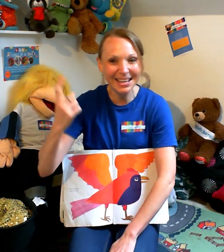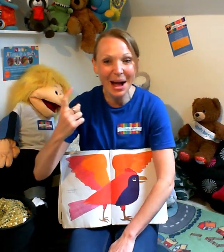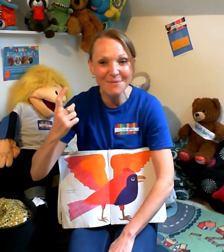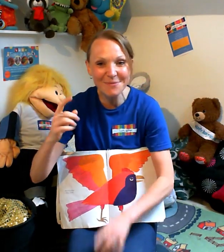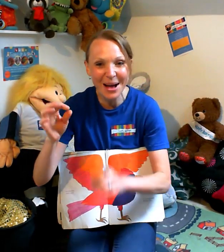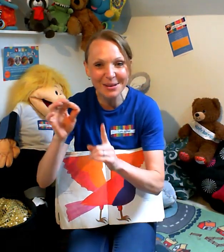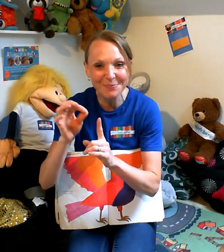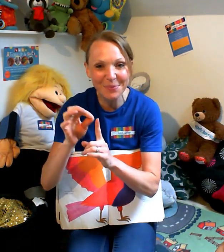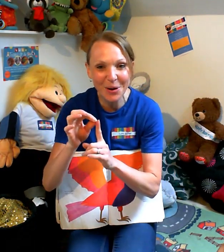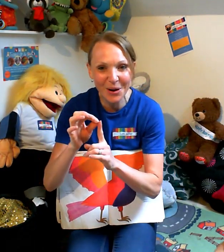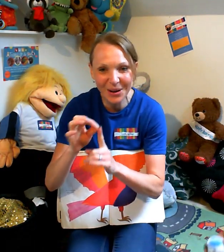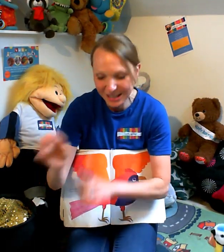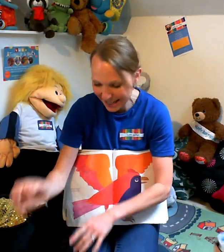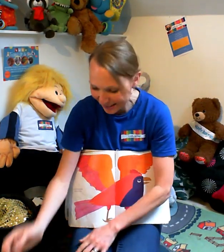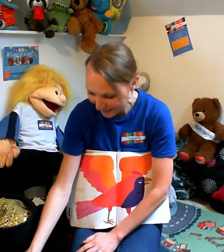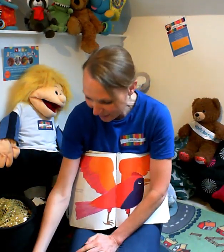come back, Paul.